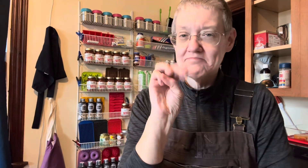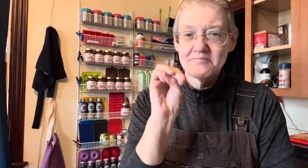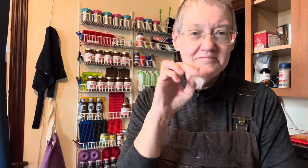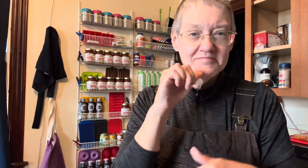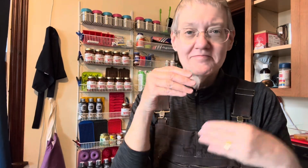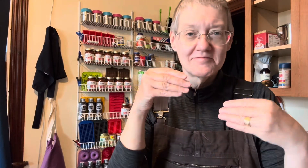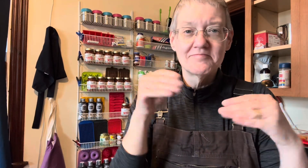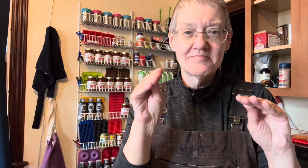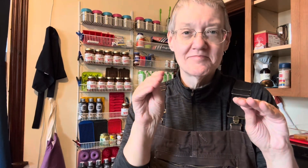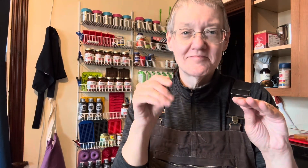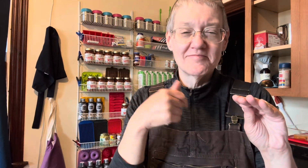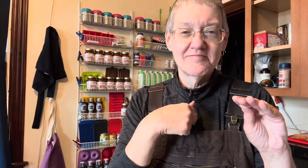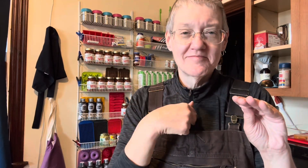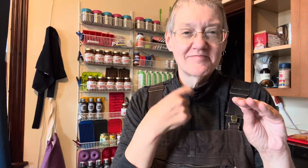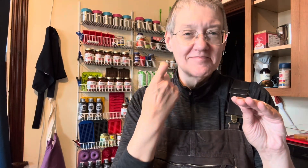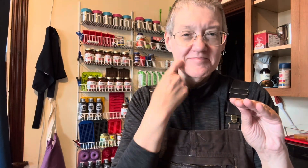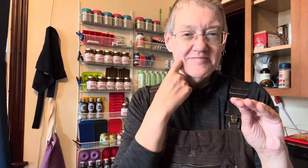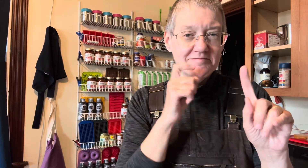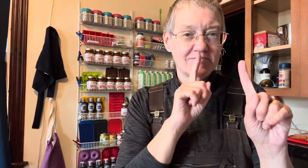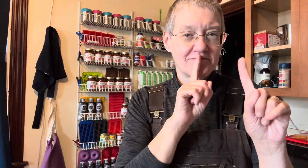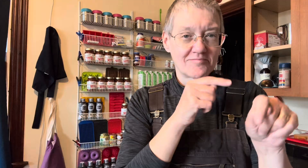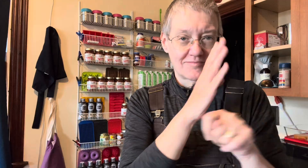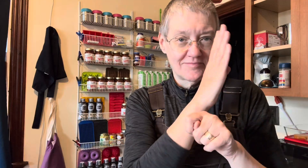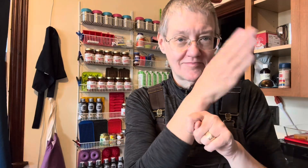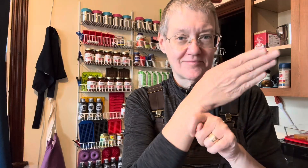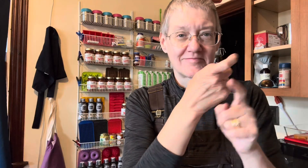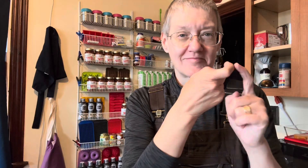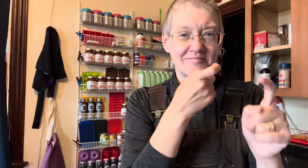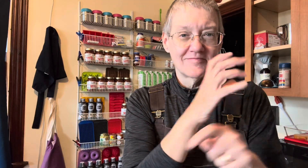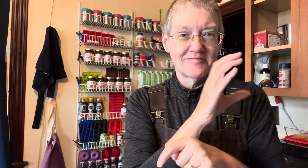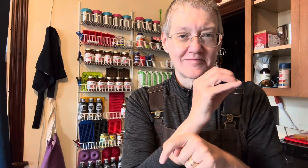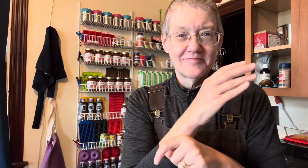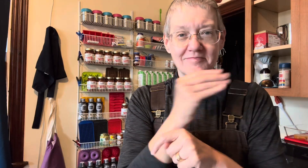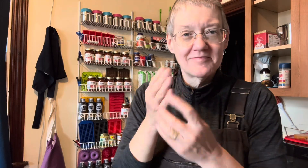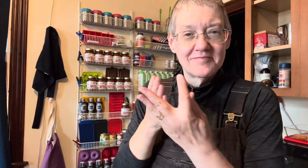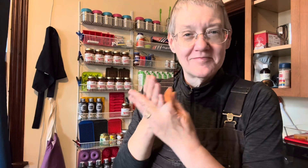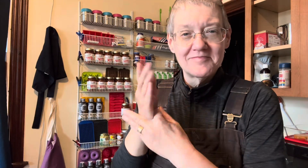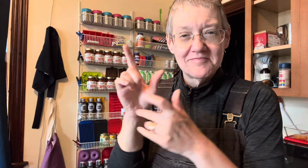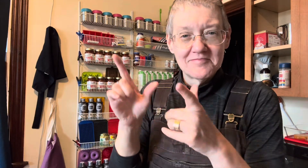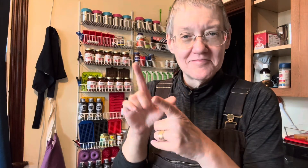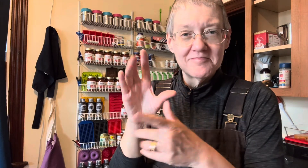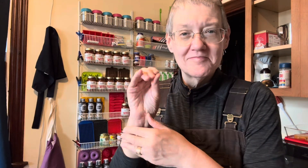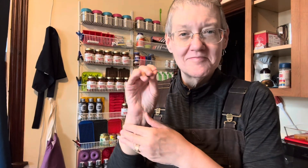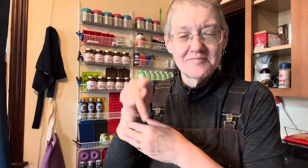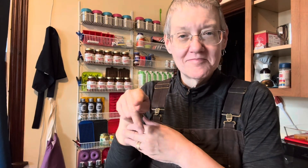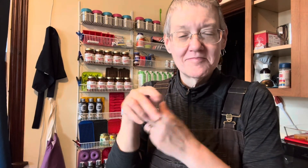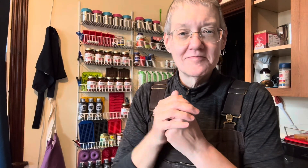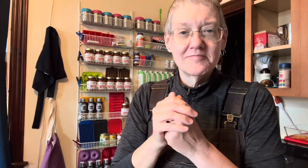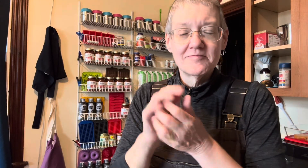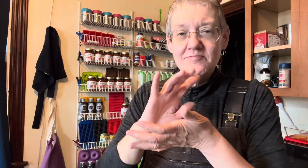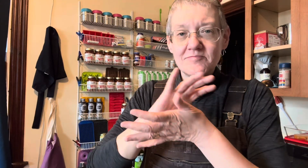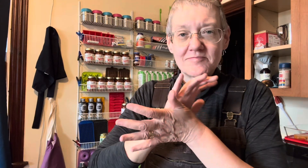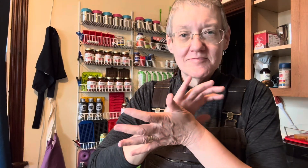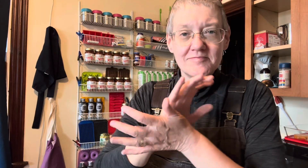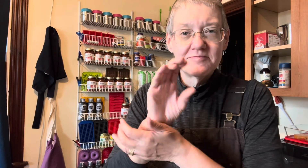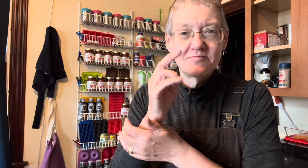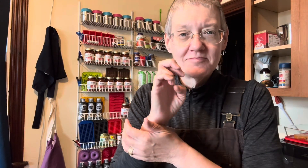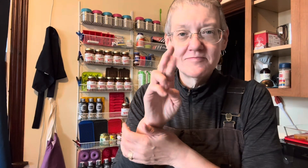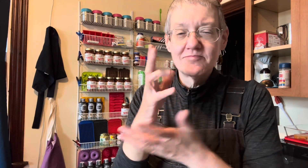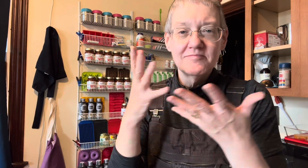tortillas. I've already stocked up on those too. I ordered some from their website and through my local co-op. I'm